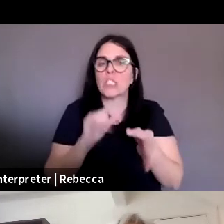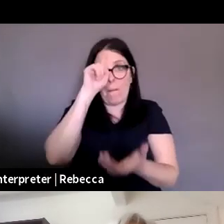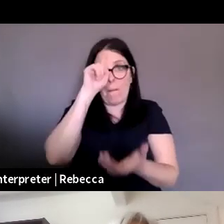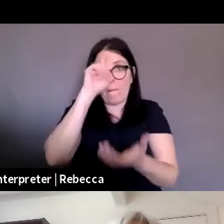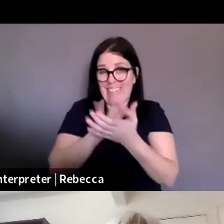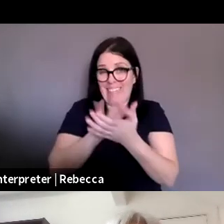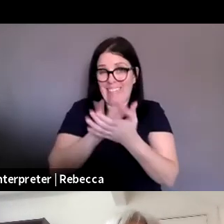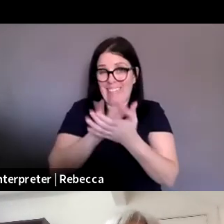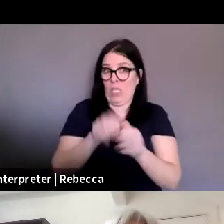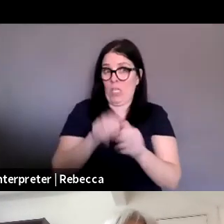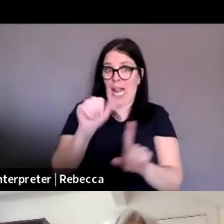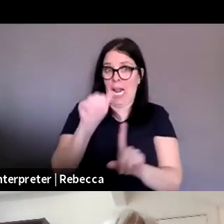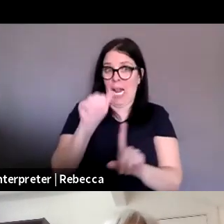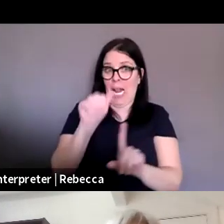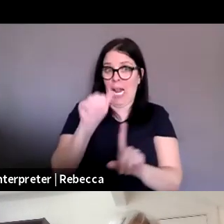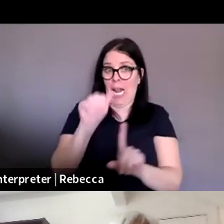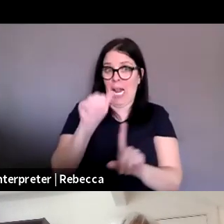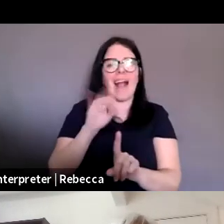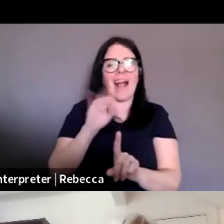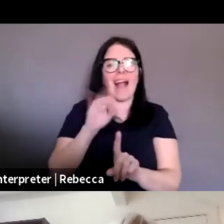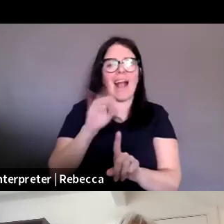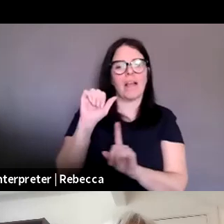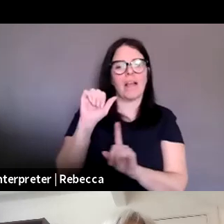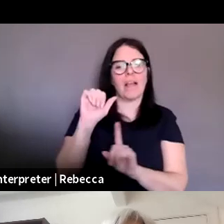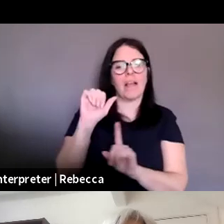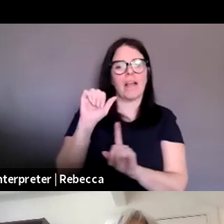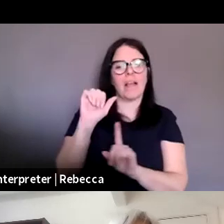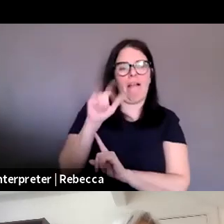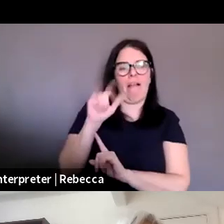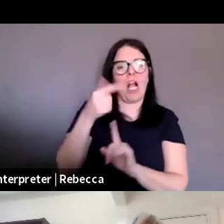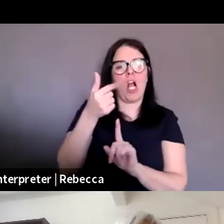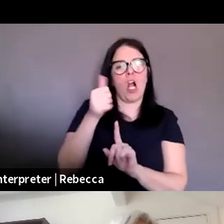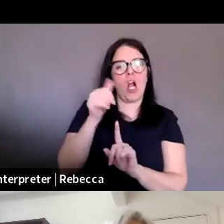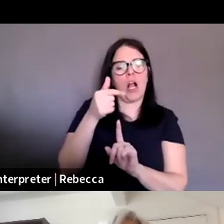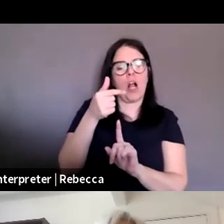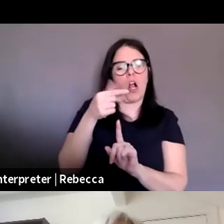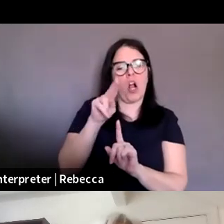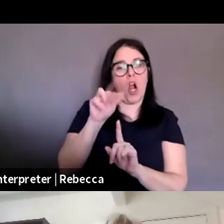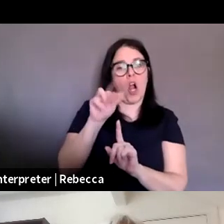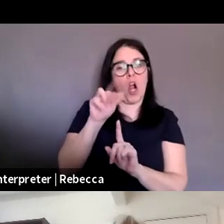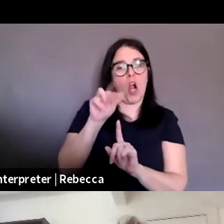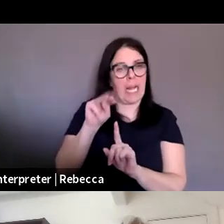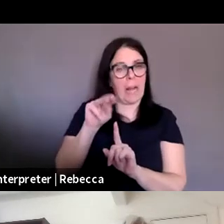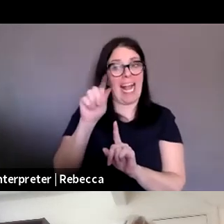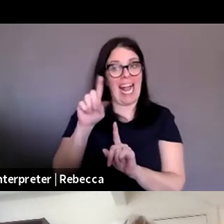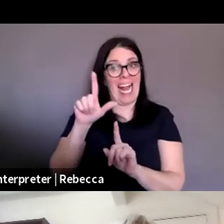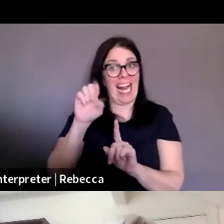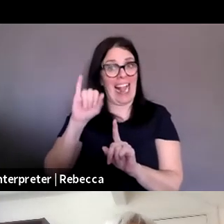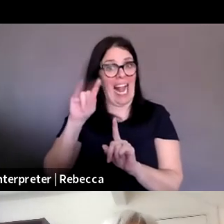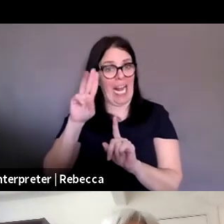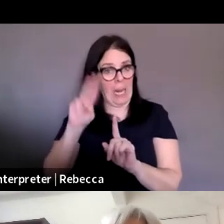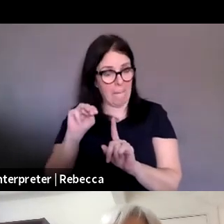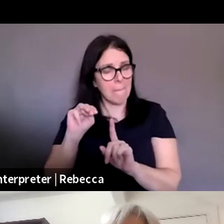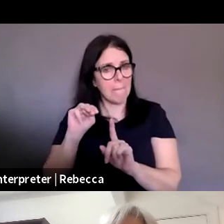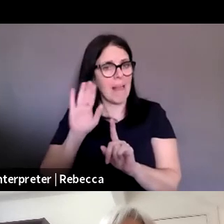can take nothing from the study itself about whether the courts are right or wrong. However, the study was done in the context and